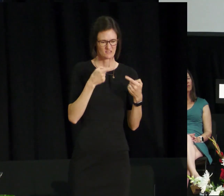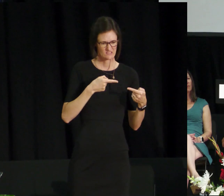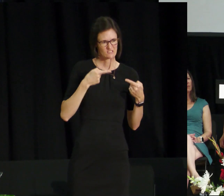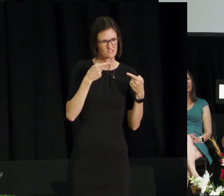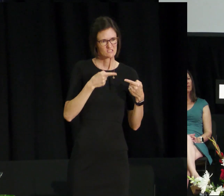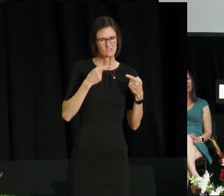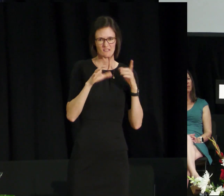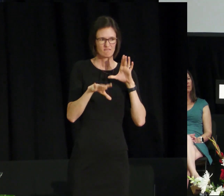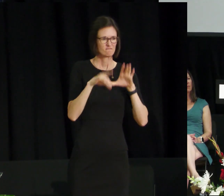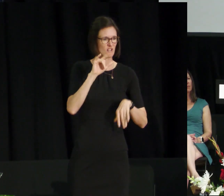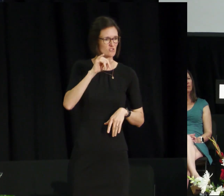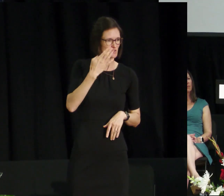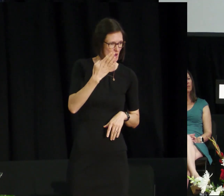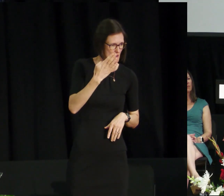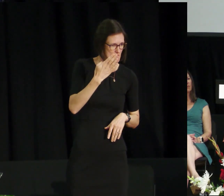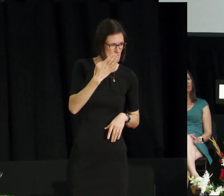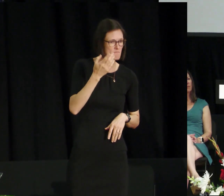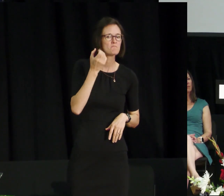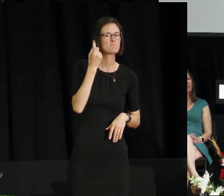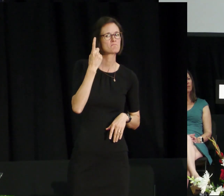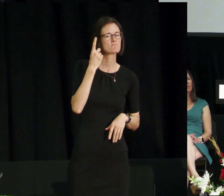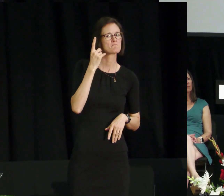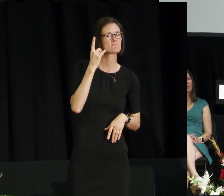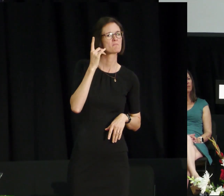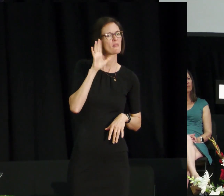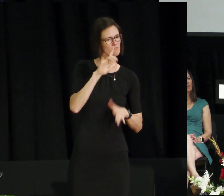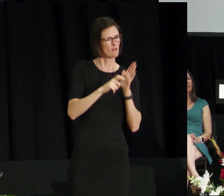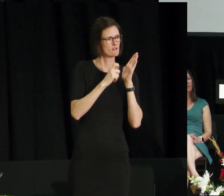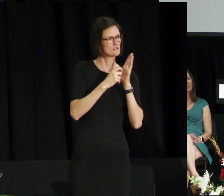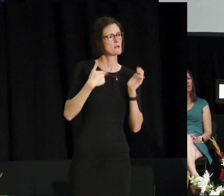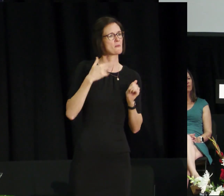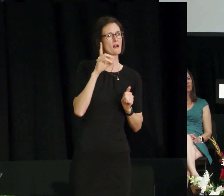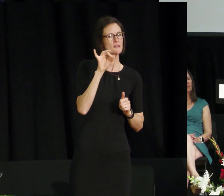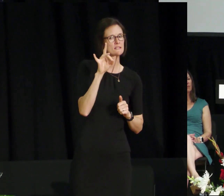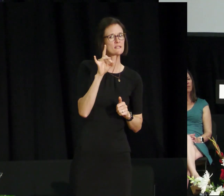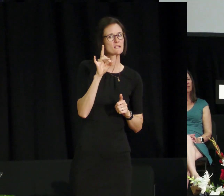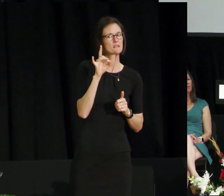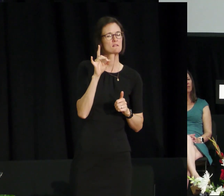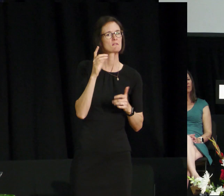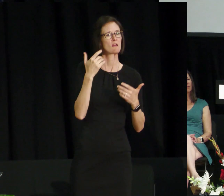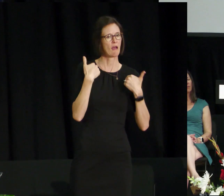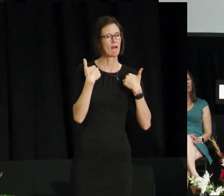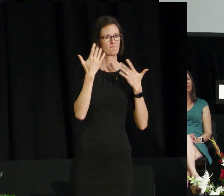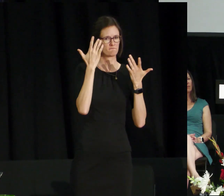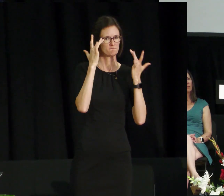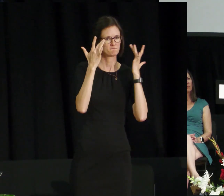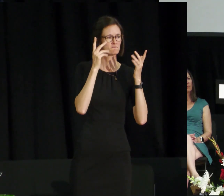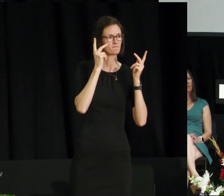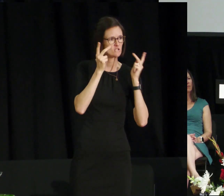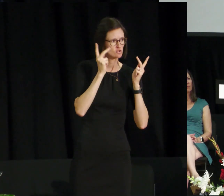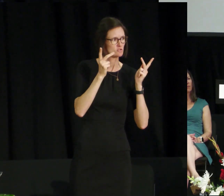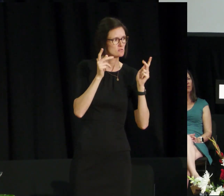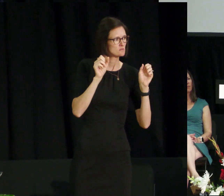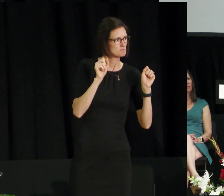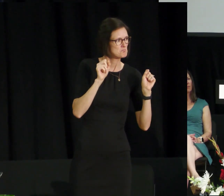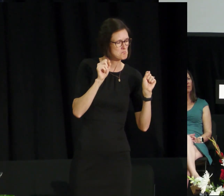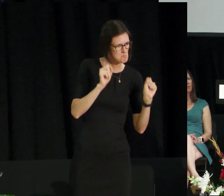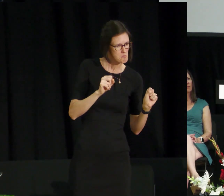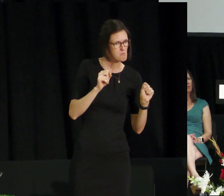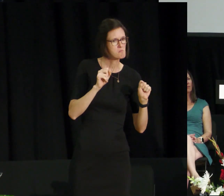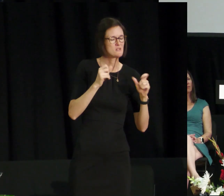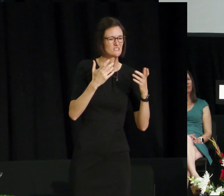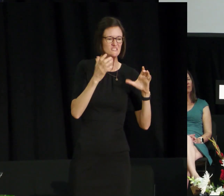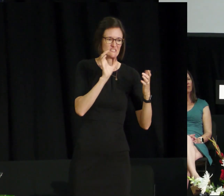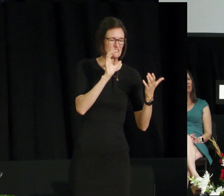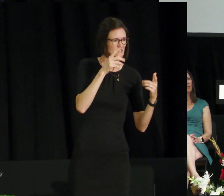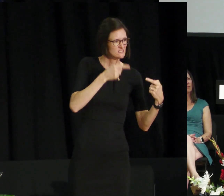And hearing So I went there And I actually landed the job of